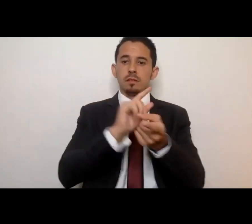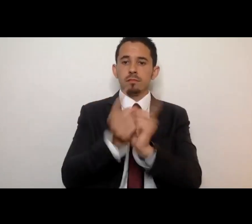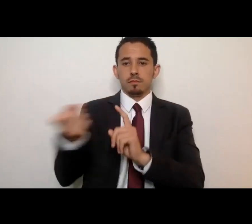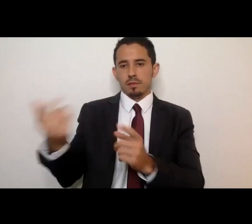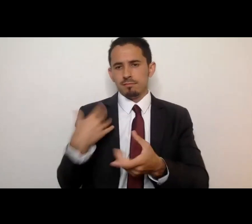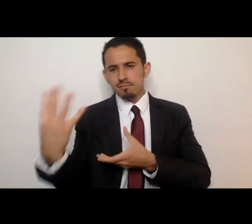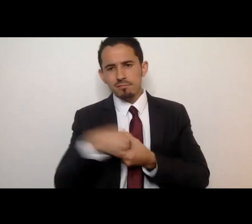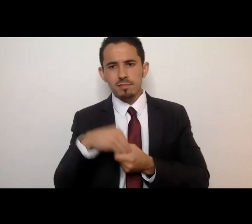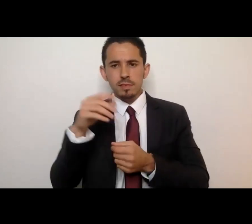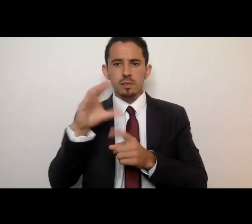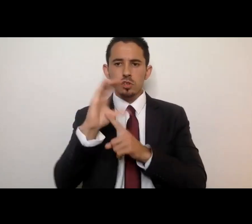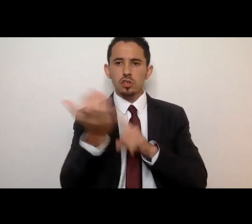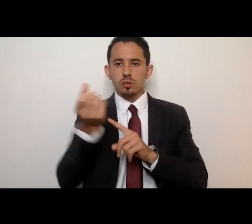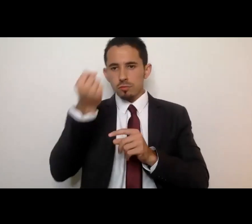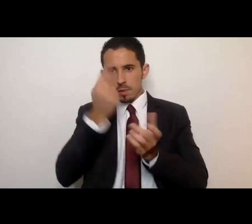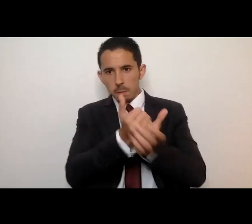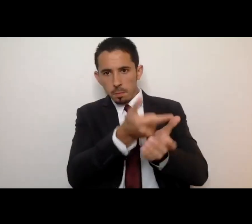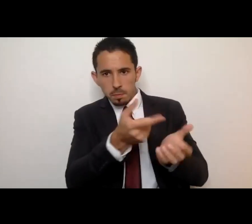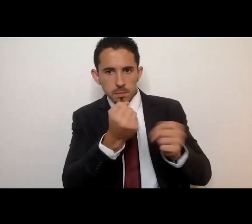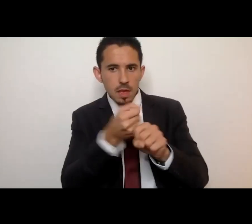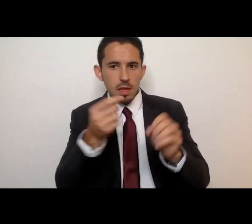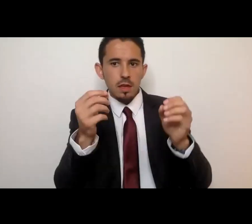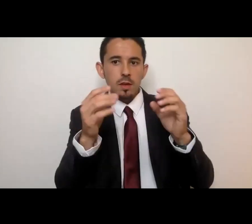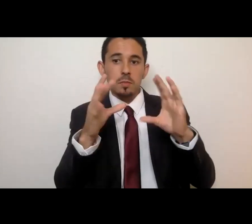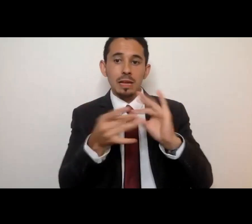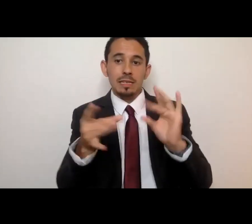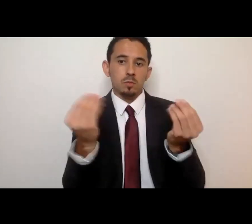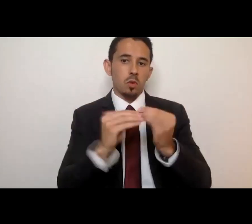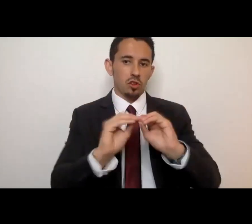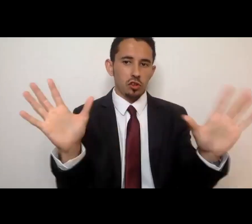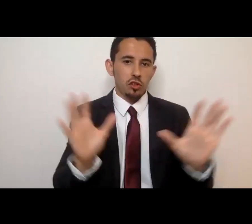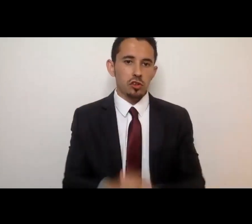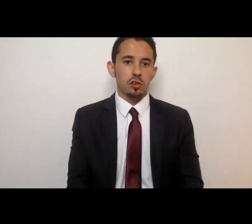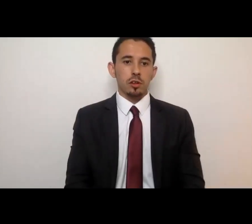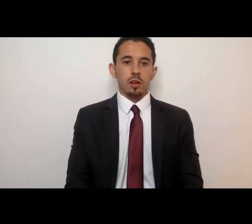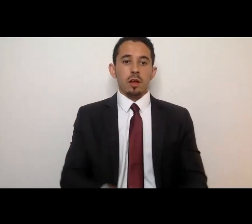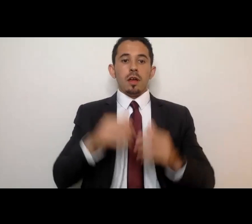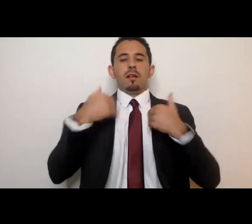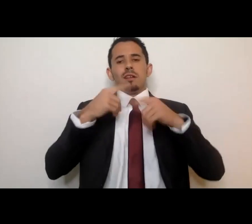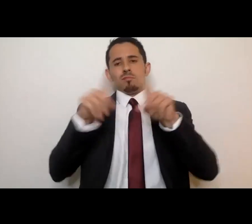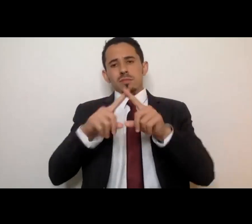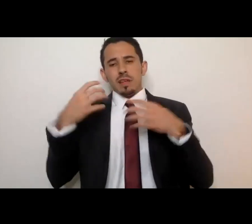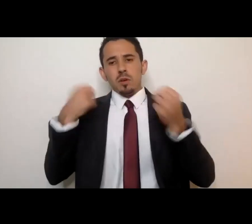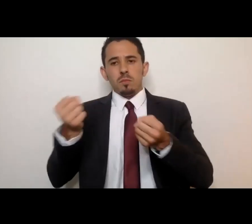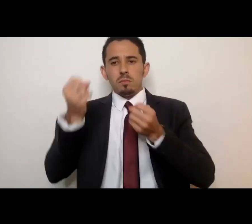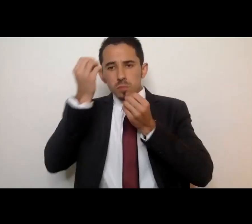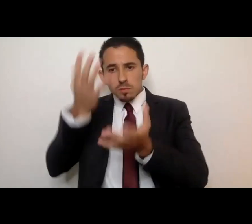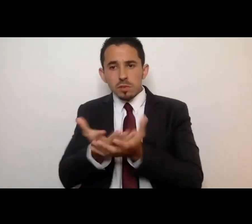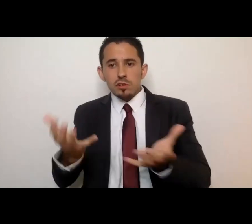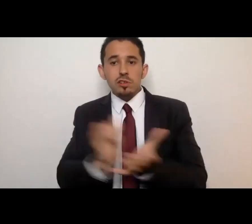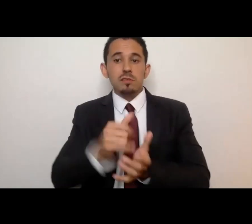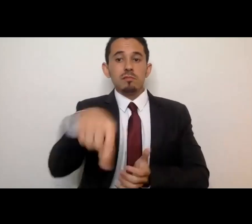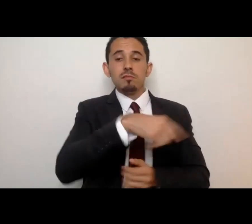interpreters would need to be included in the process to make sure that cultural mediation is there and the message would be